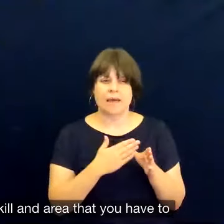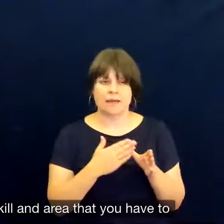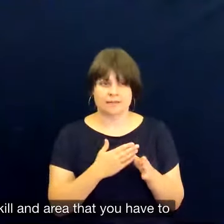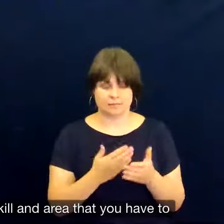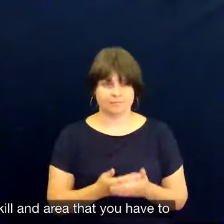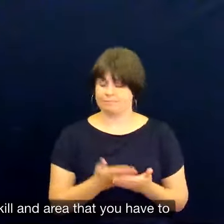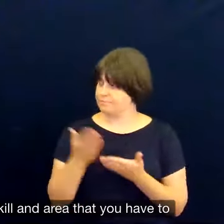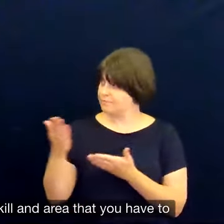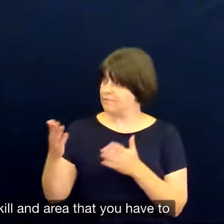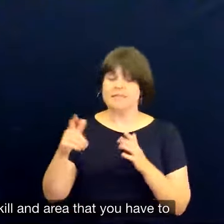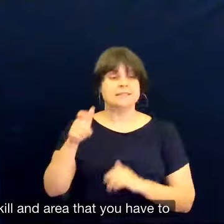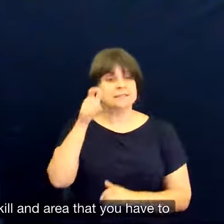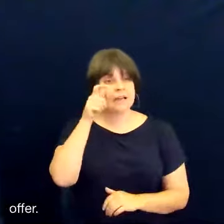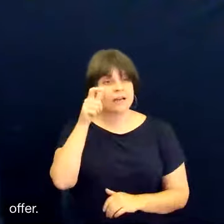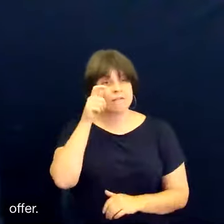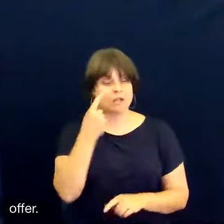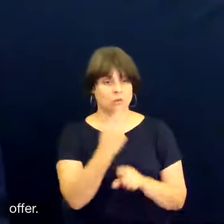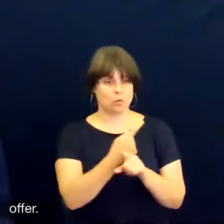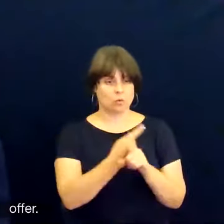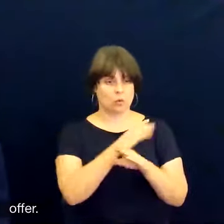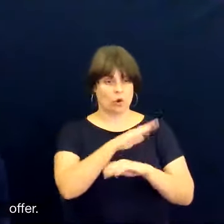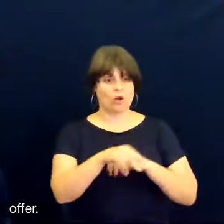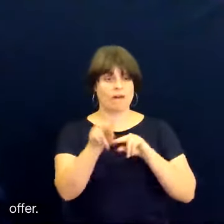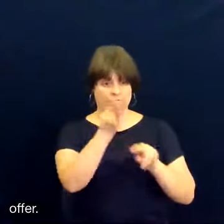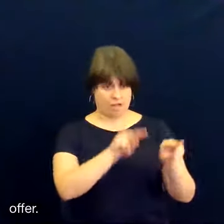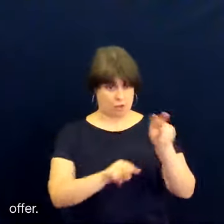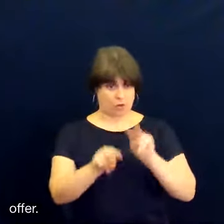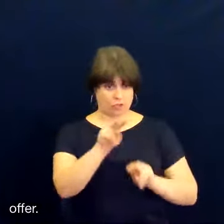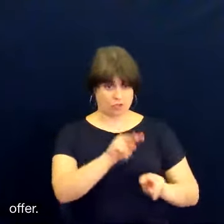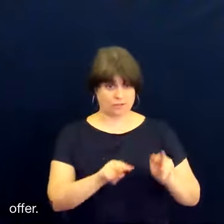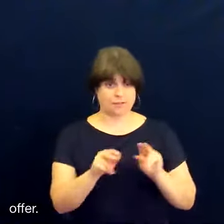David now to talk a bit about the evaluations.